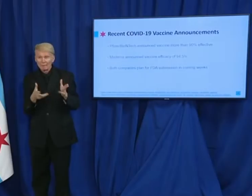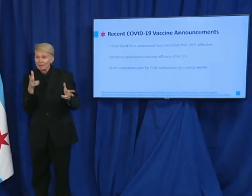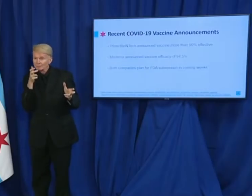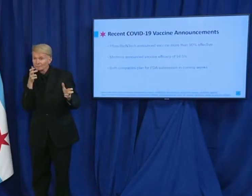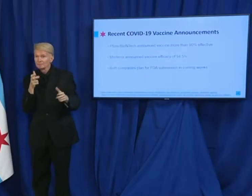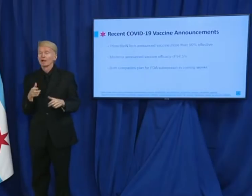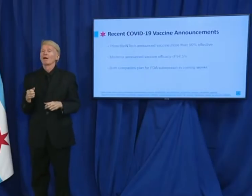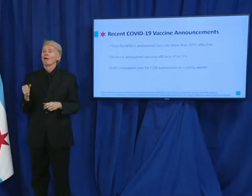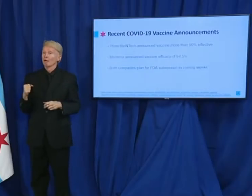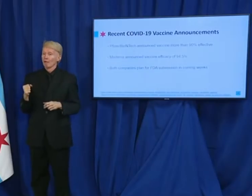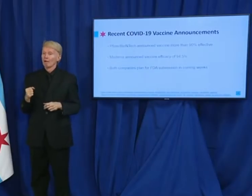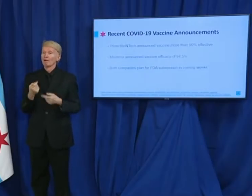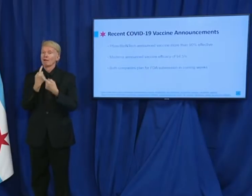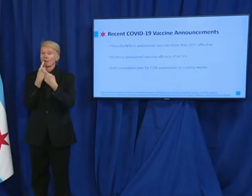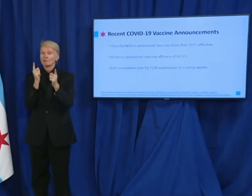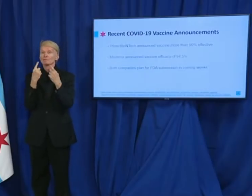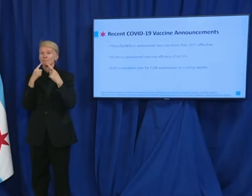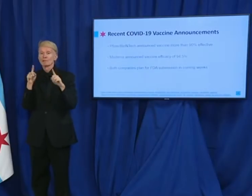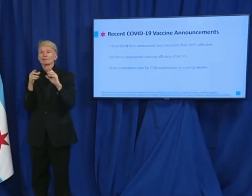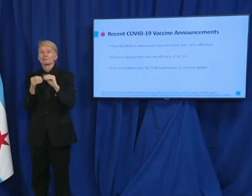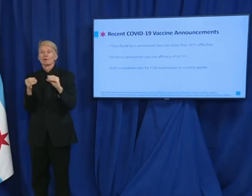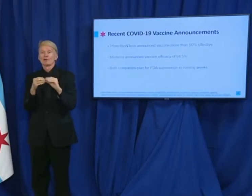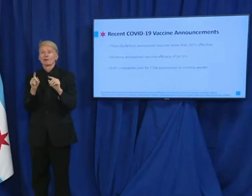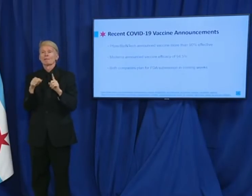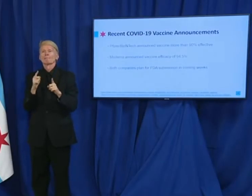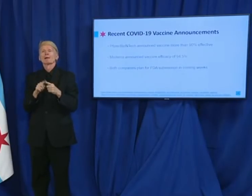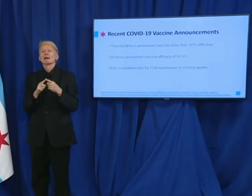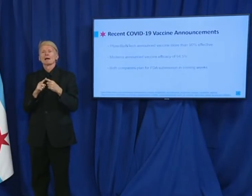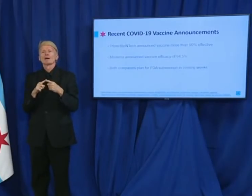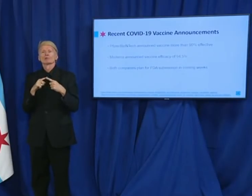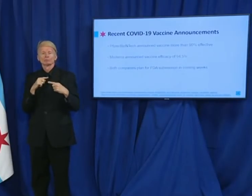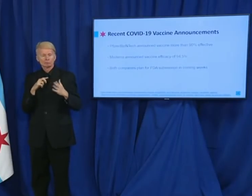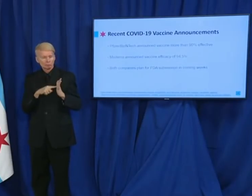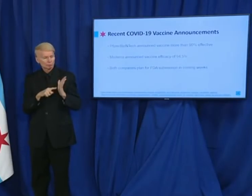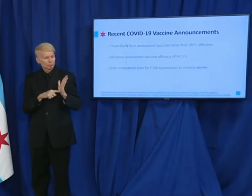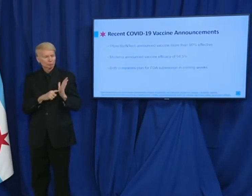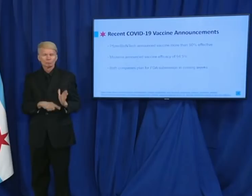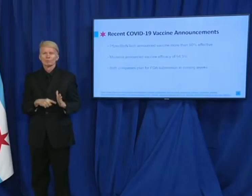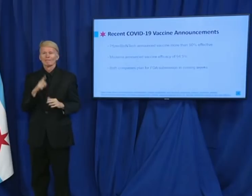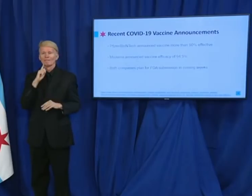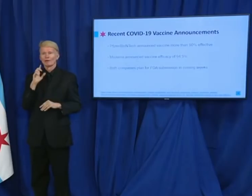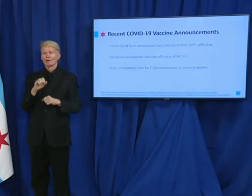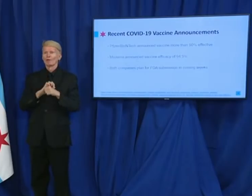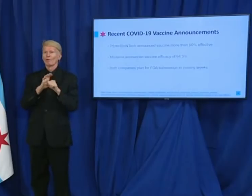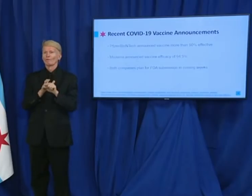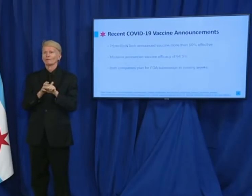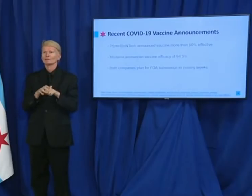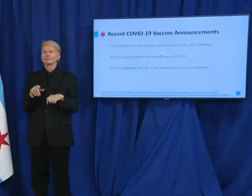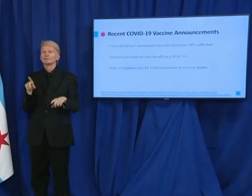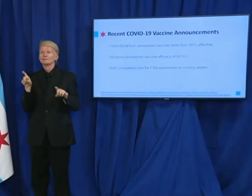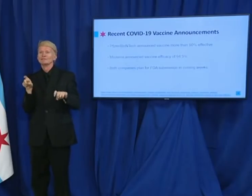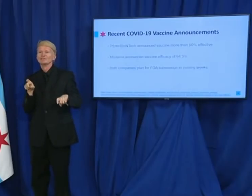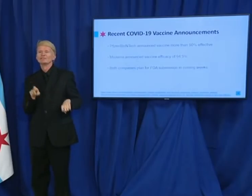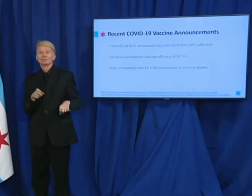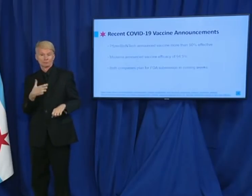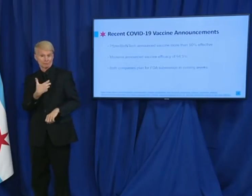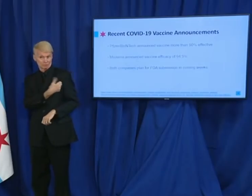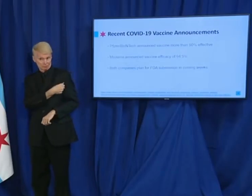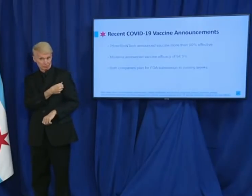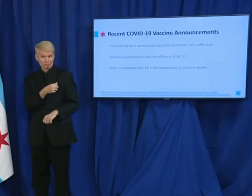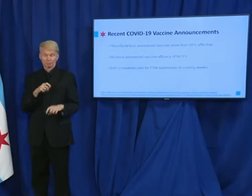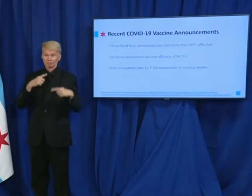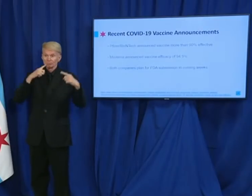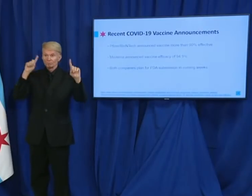a couple of announcements related to ongoing COVID-19 vaccine trials. Just recently,